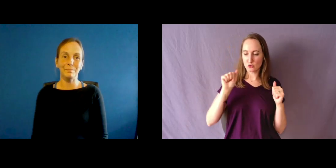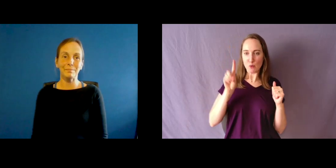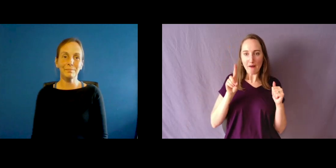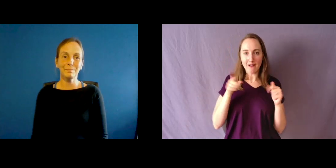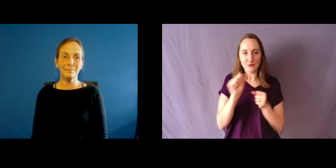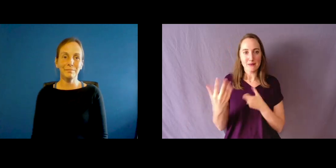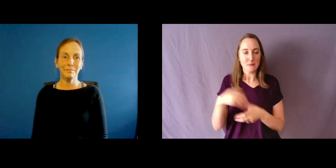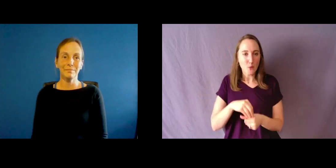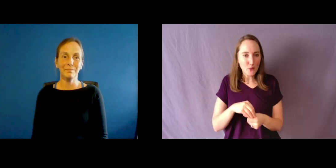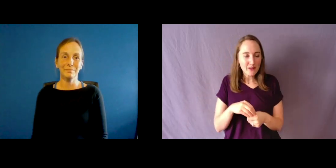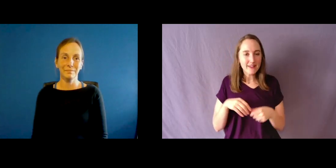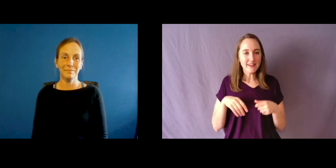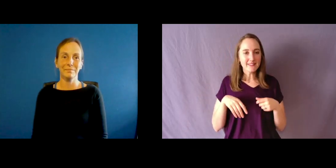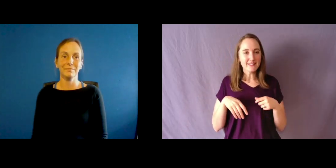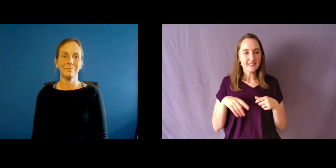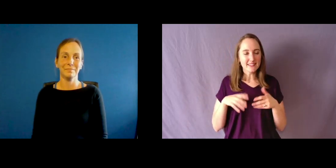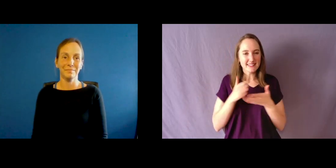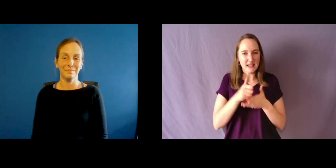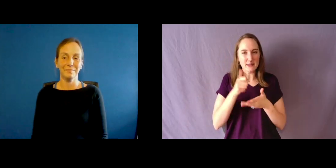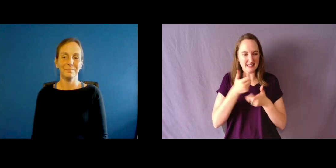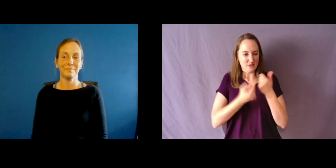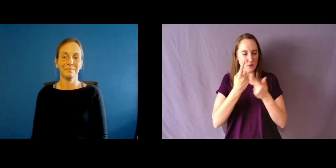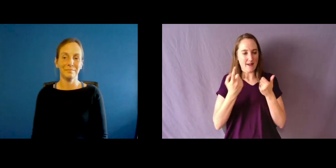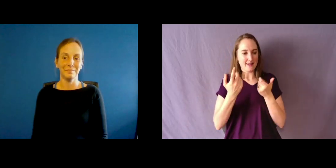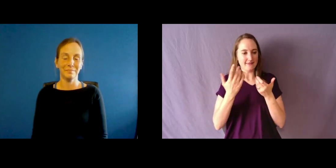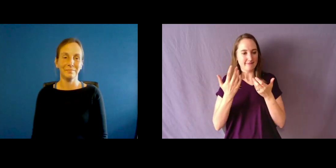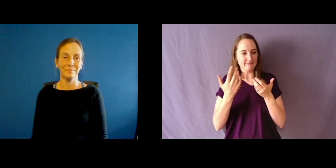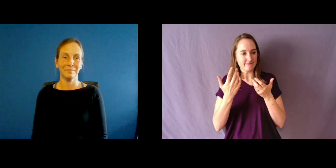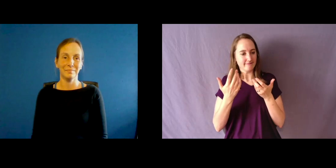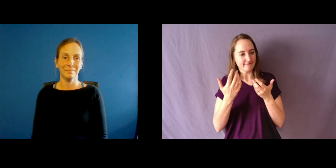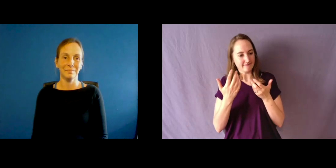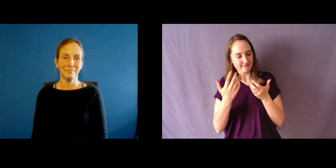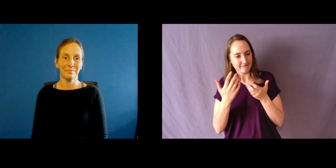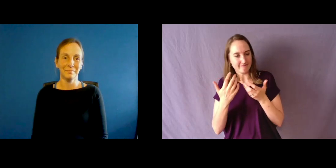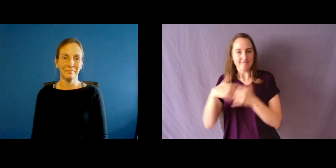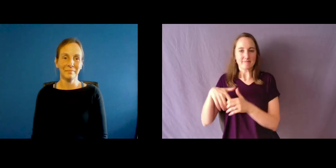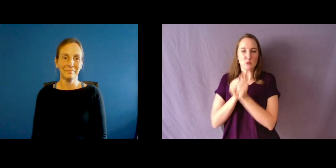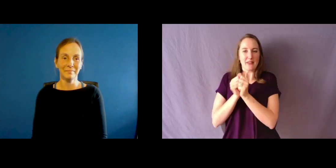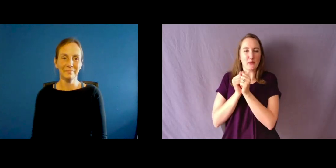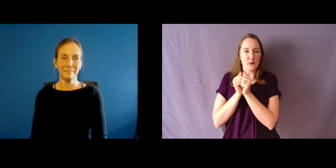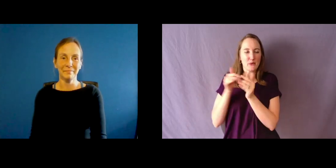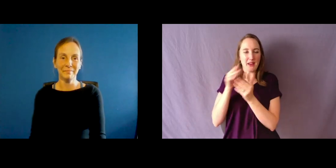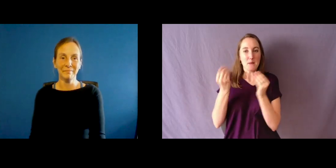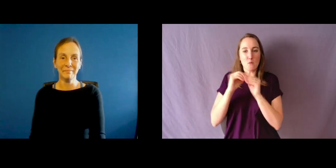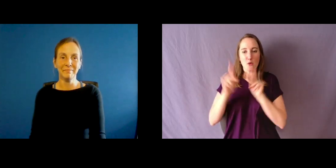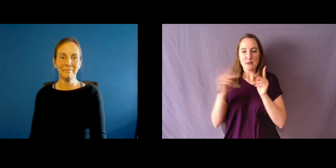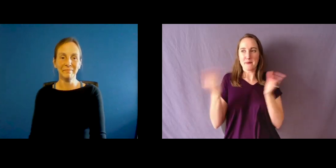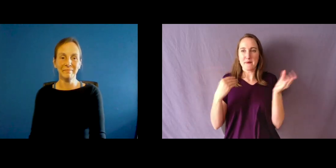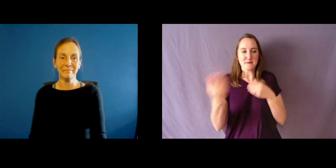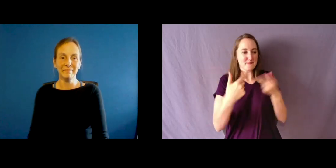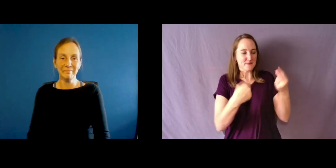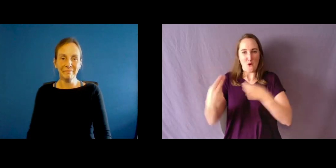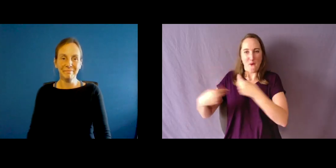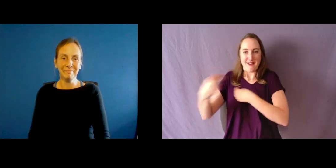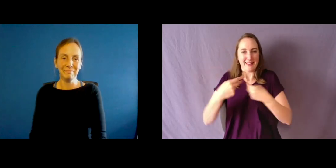be a part of that is really kind of bringing everybody together and also bringing more people into it,